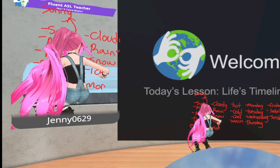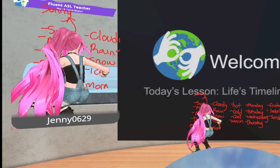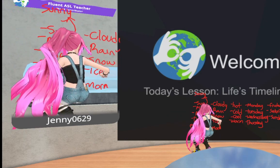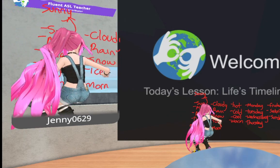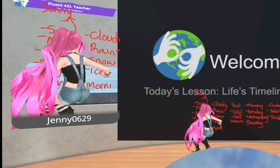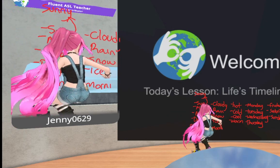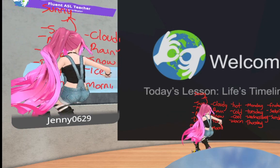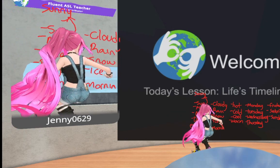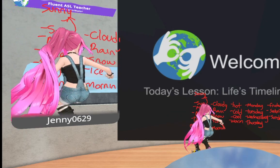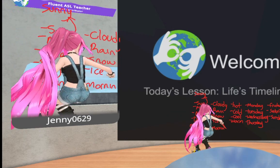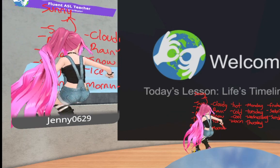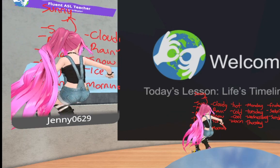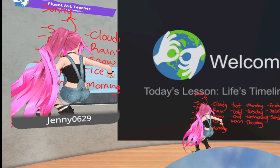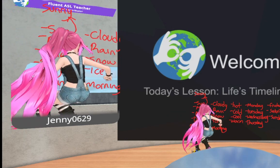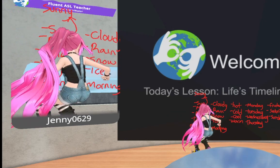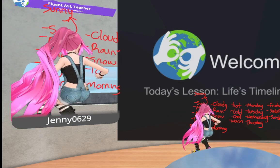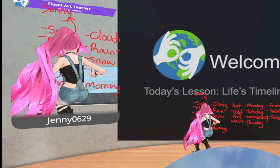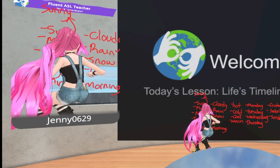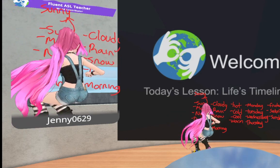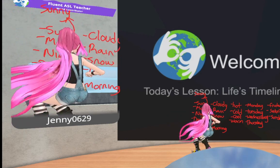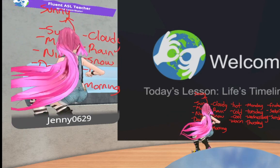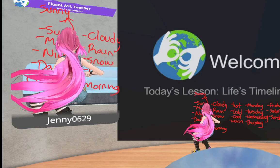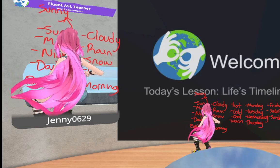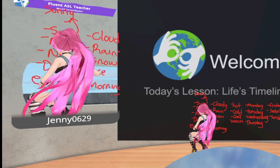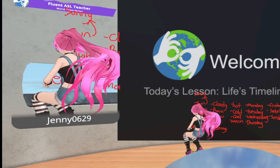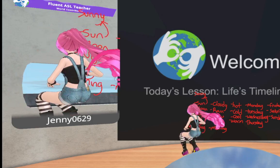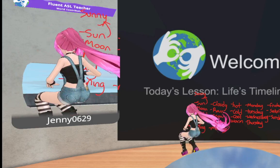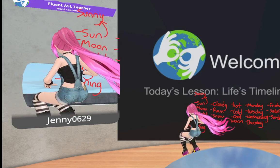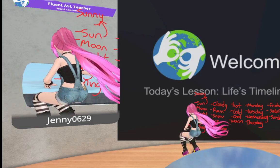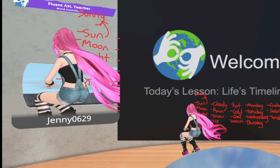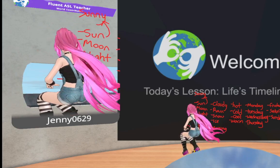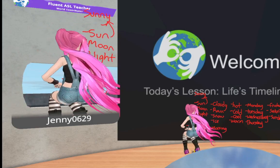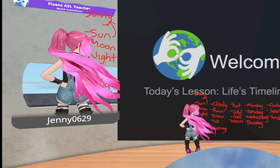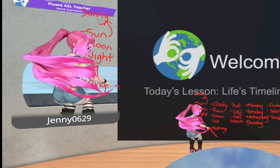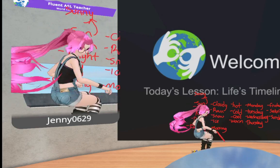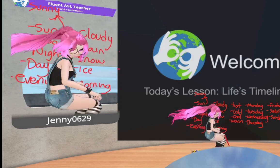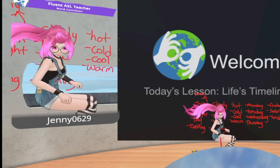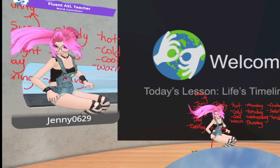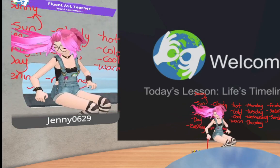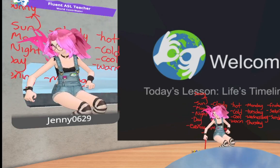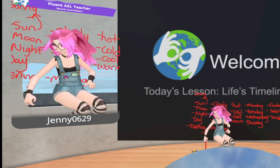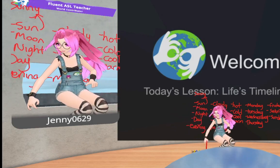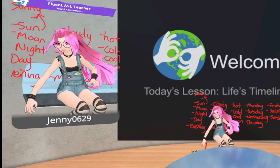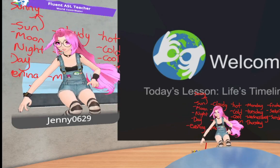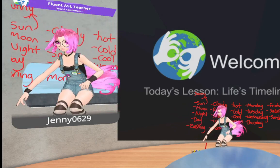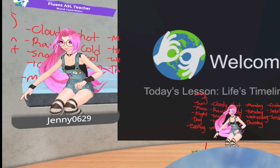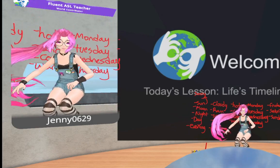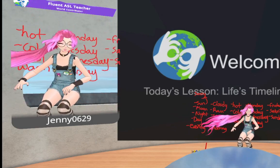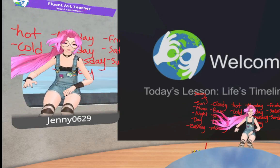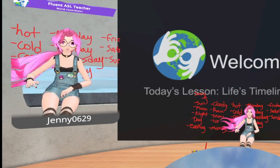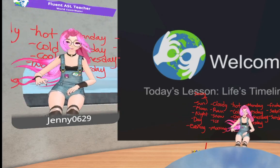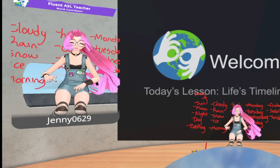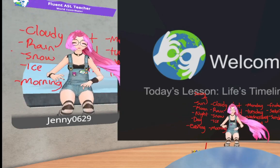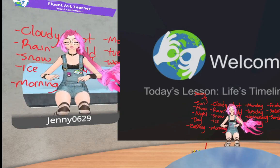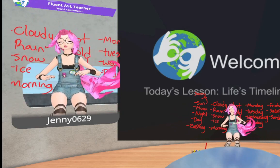I swear. See, if I had my vocab list, I would have remembered. But I don't know where it went. Okay,